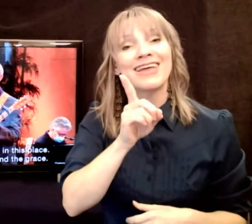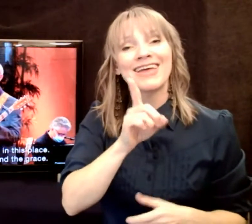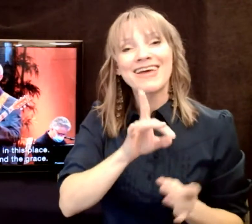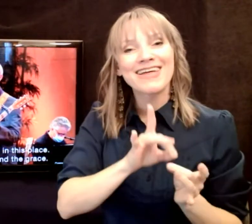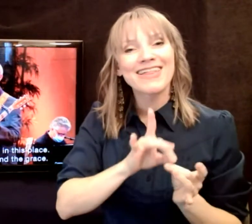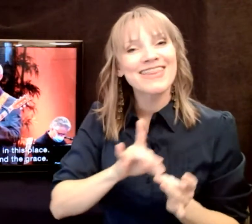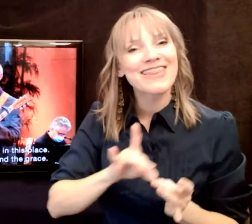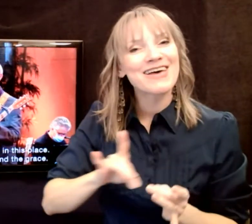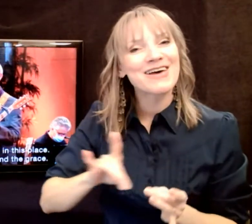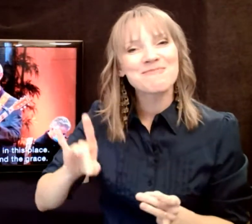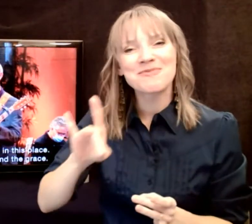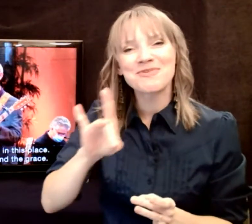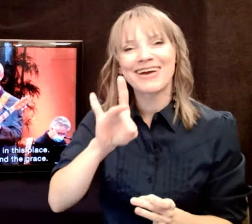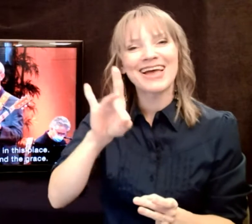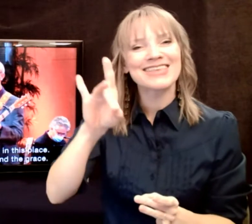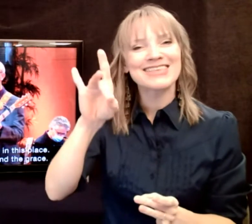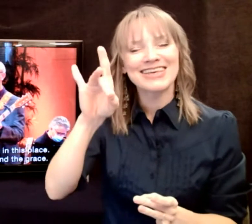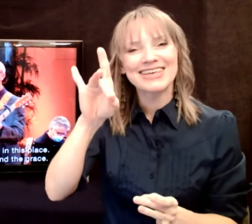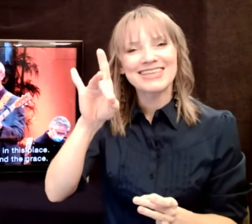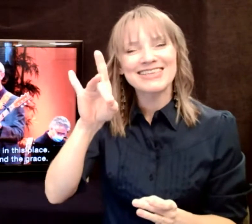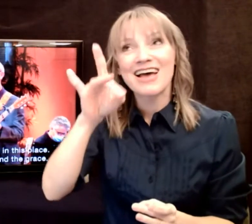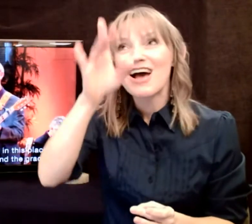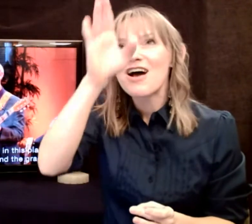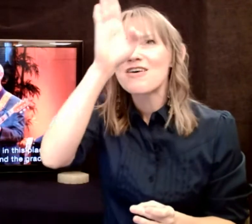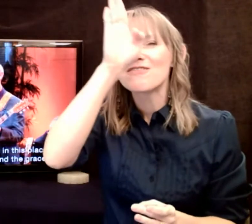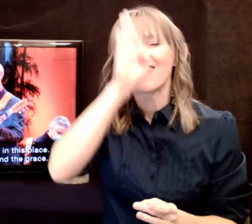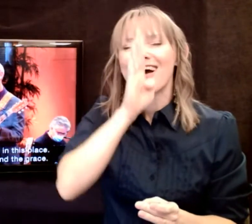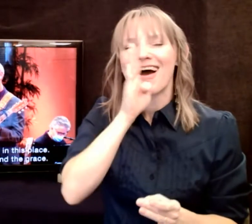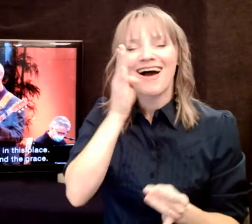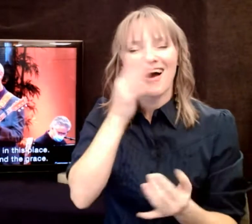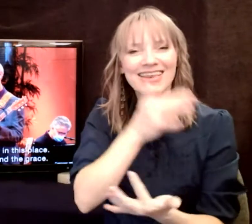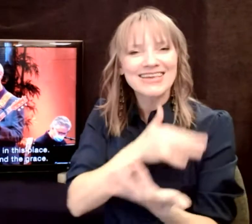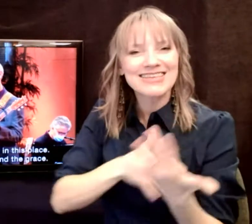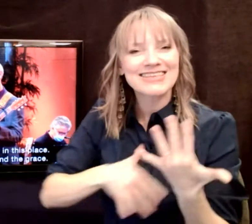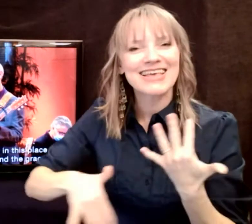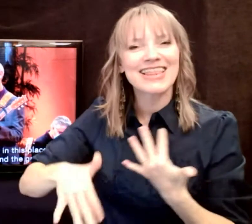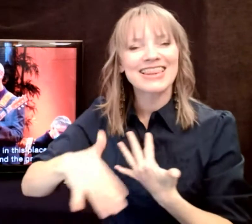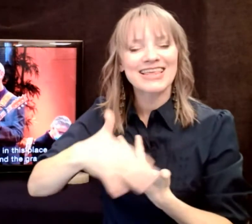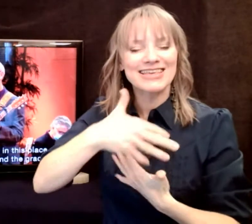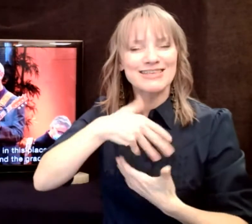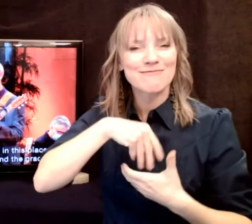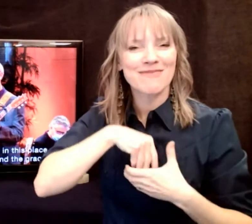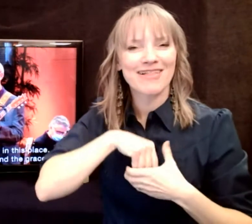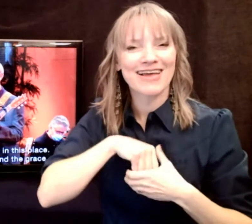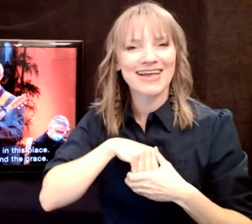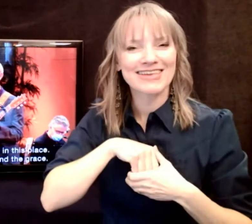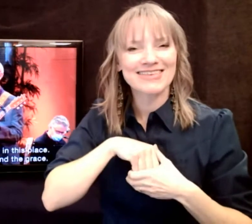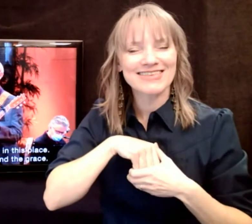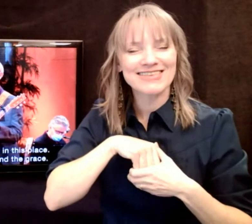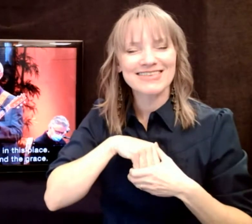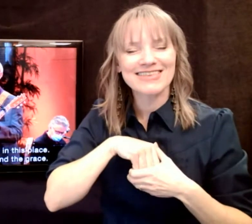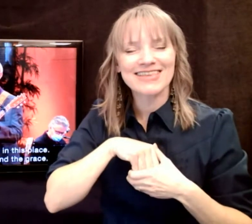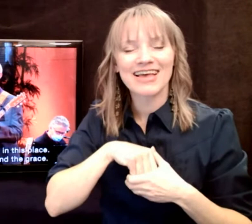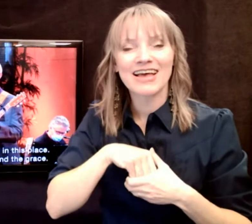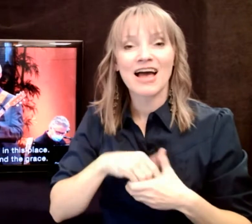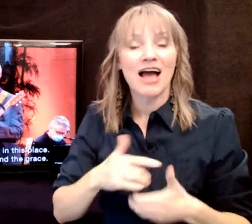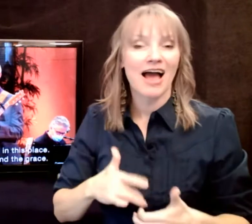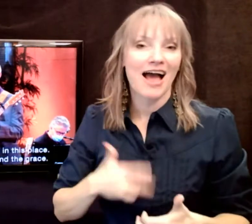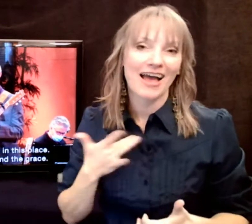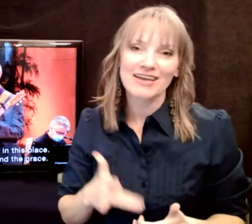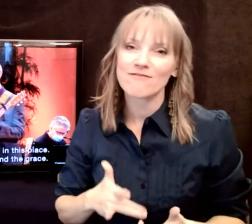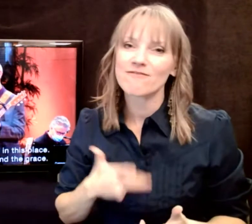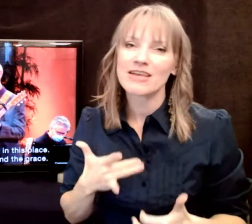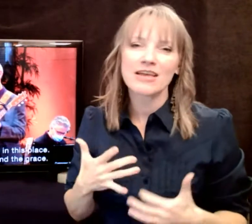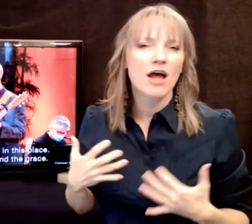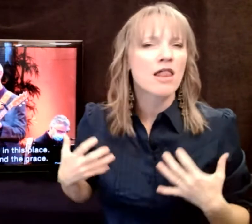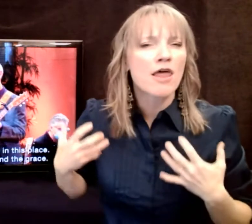Surely the presence of God is in this place. I